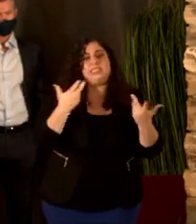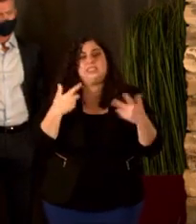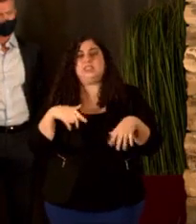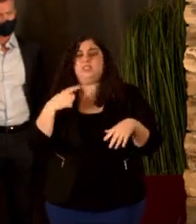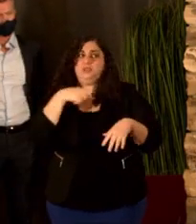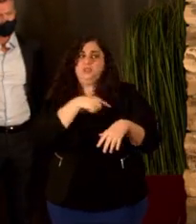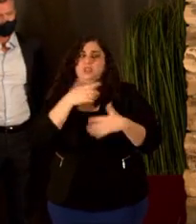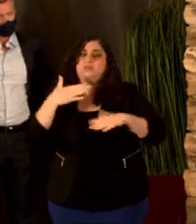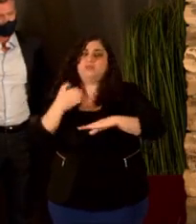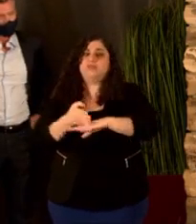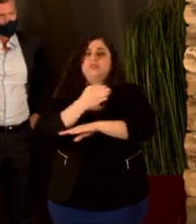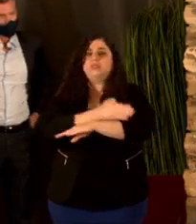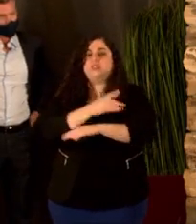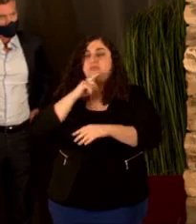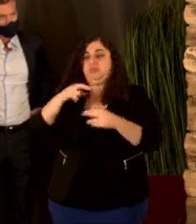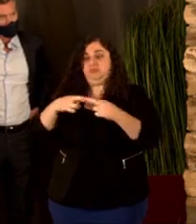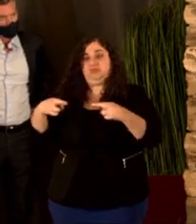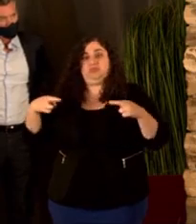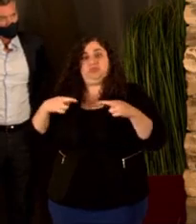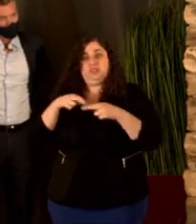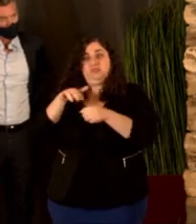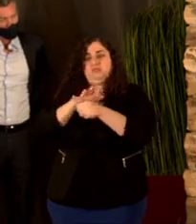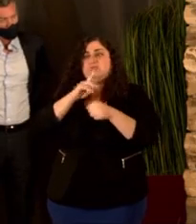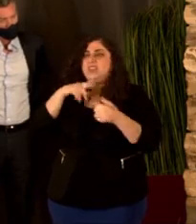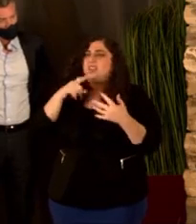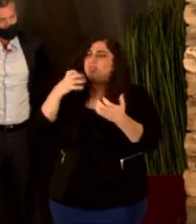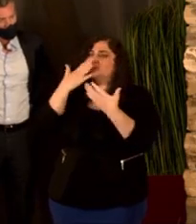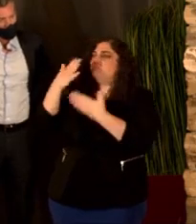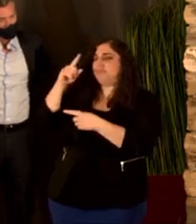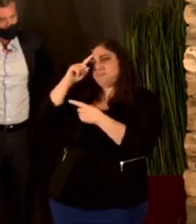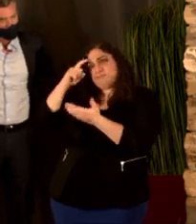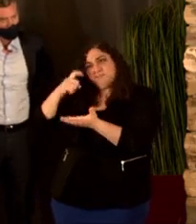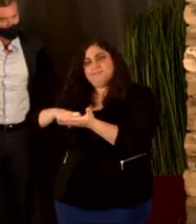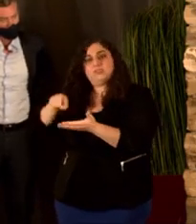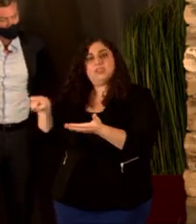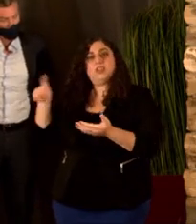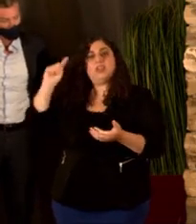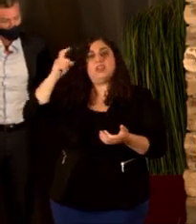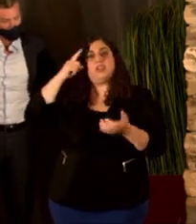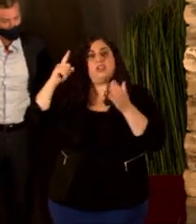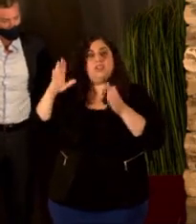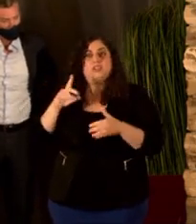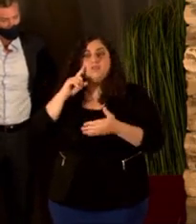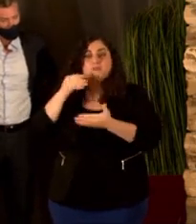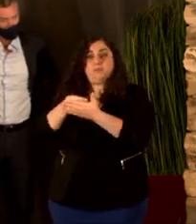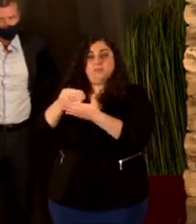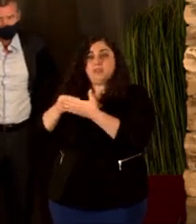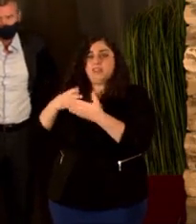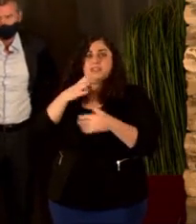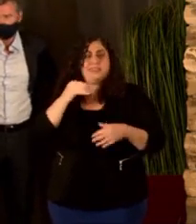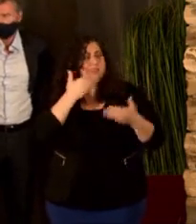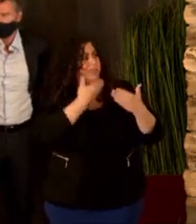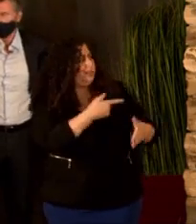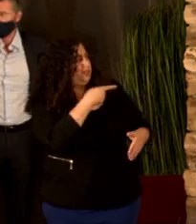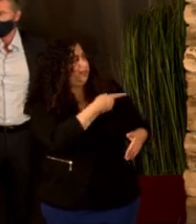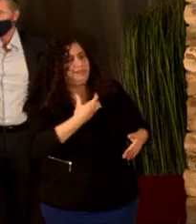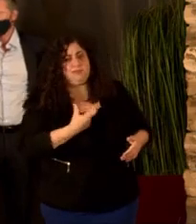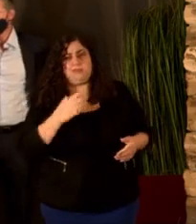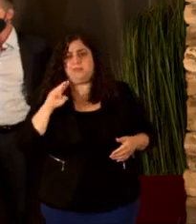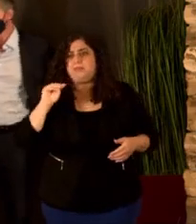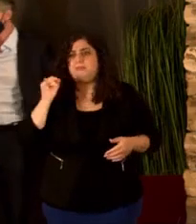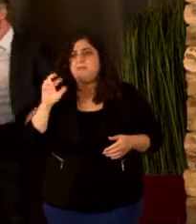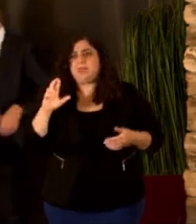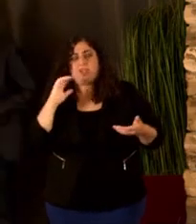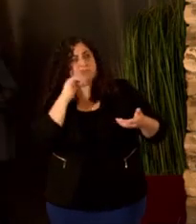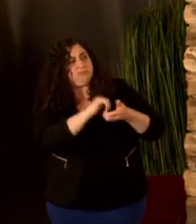appreciate tremendously, Governor, you joining us in this truly historic announcement around funding. And Mayor, I appreciate our ongoing collaboration. I know together we